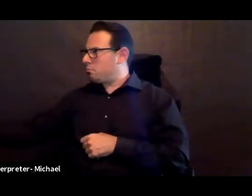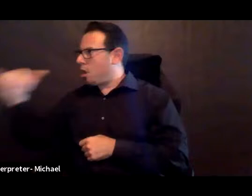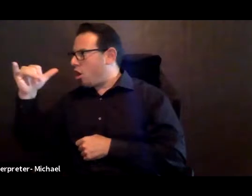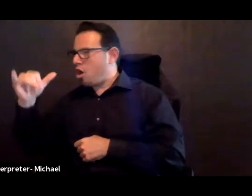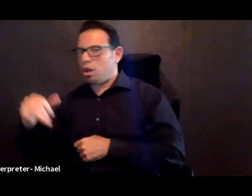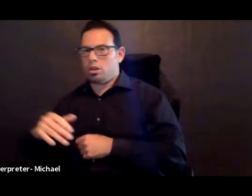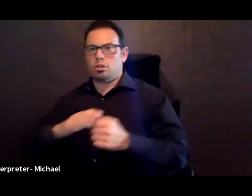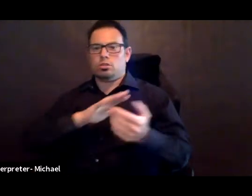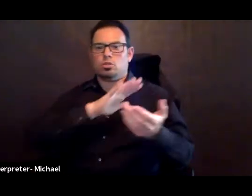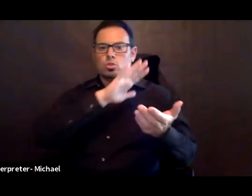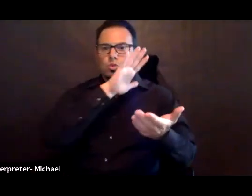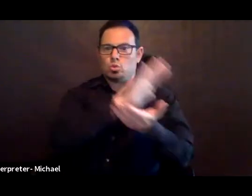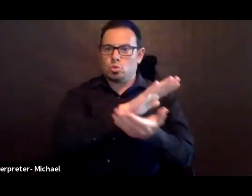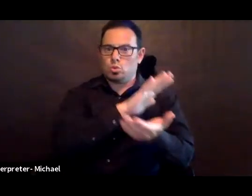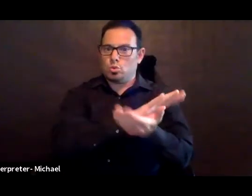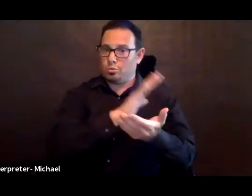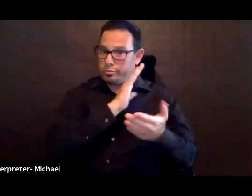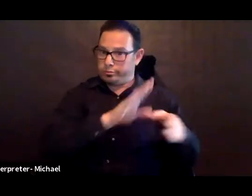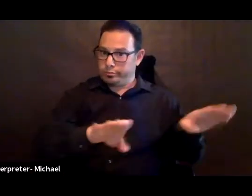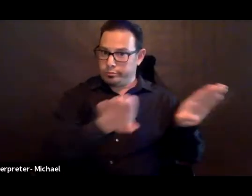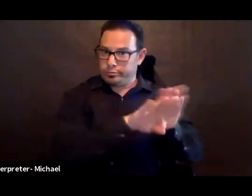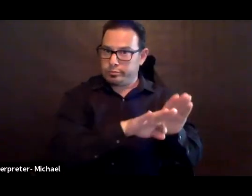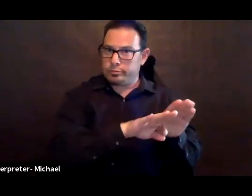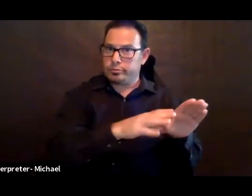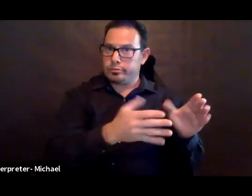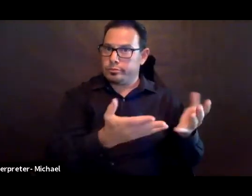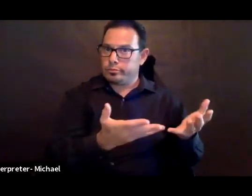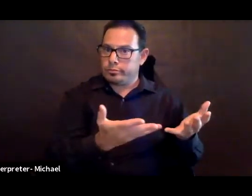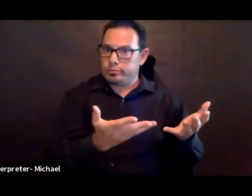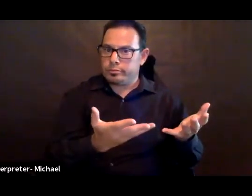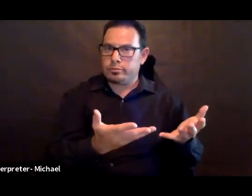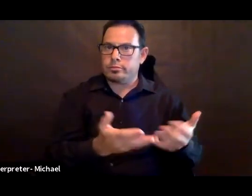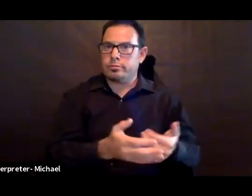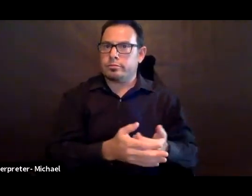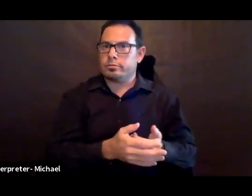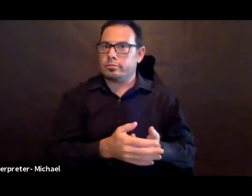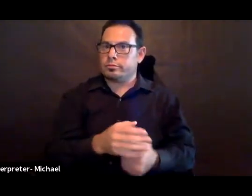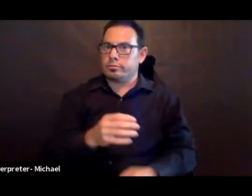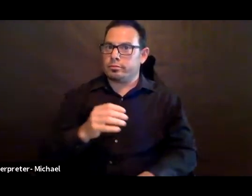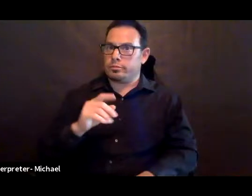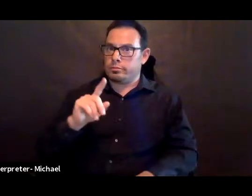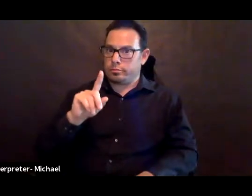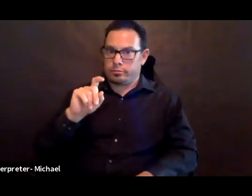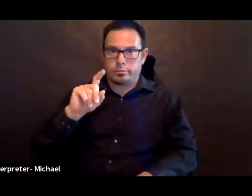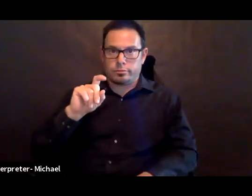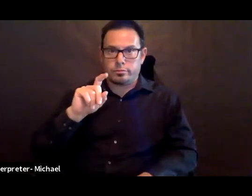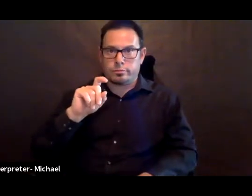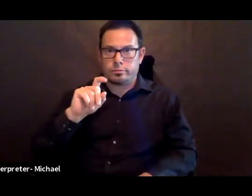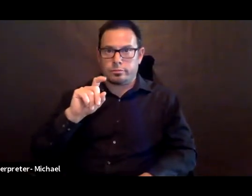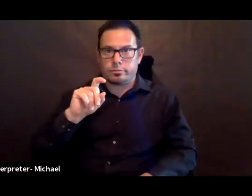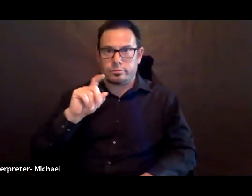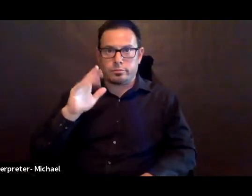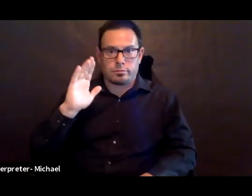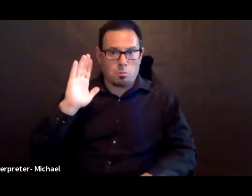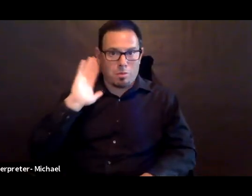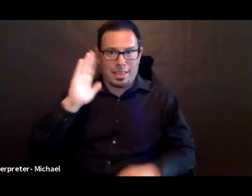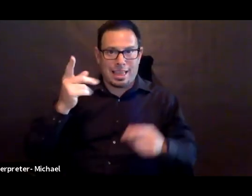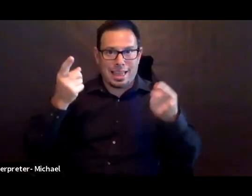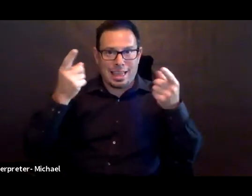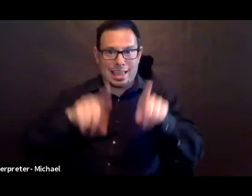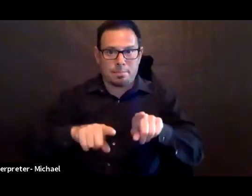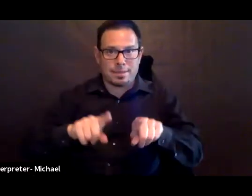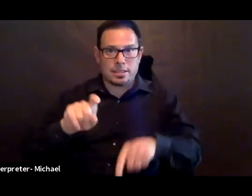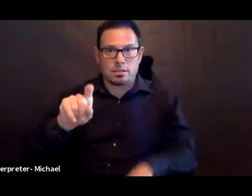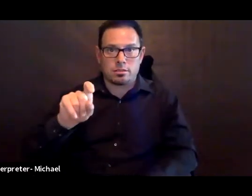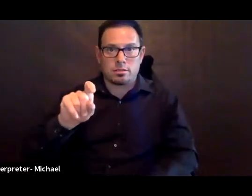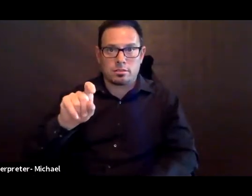taking questions from my colleagues a little bit further. Is that totally outside the realm of possibility, or